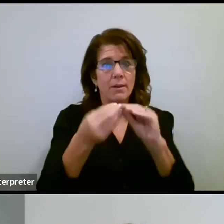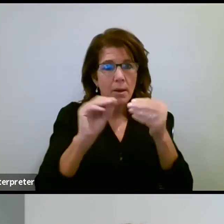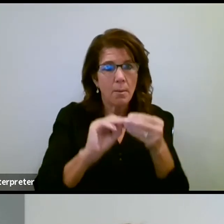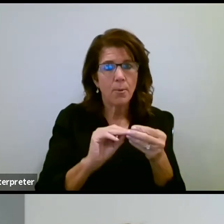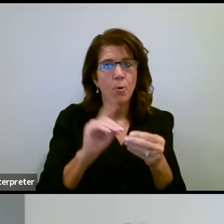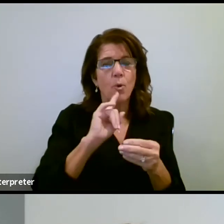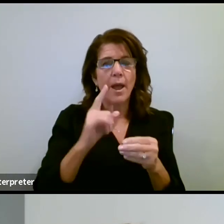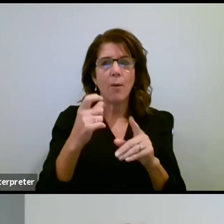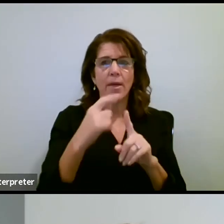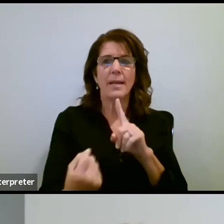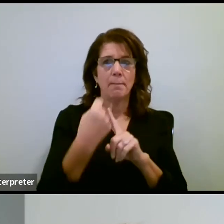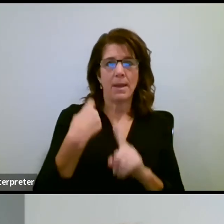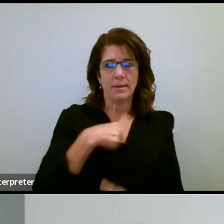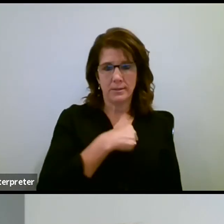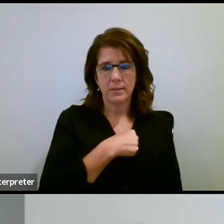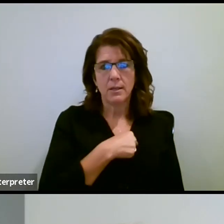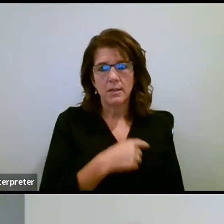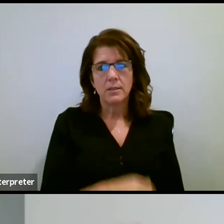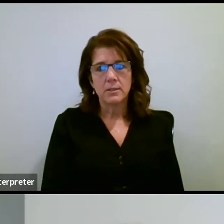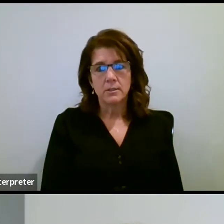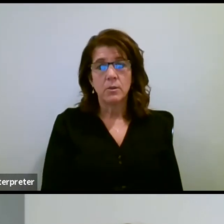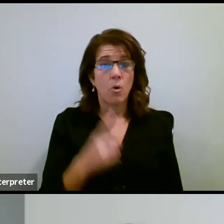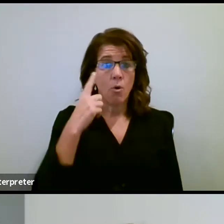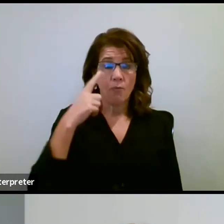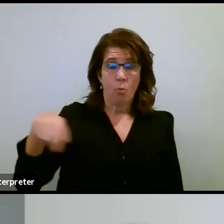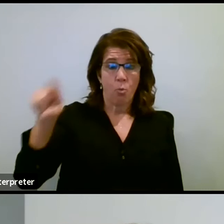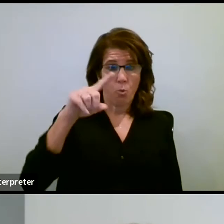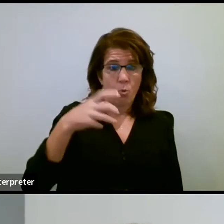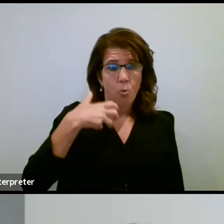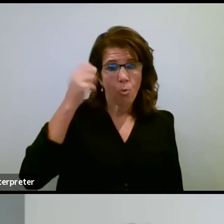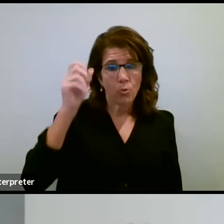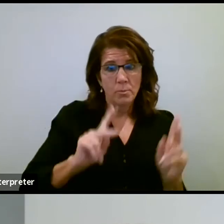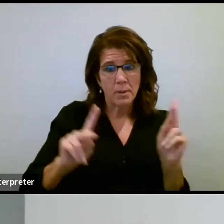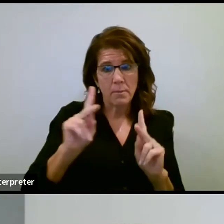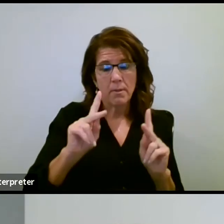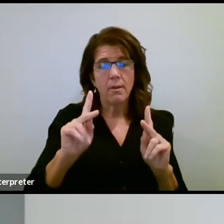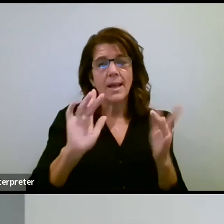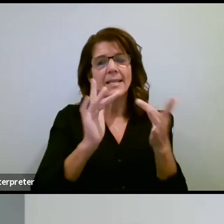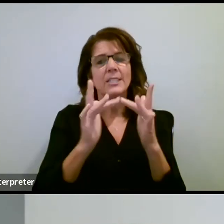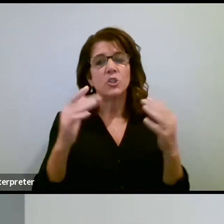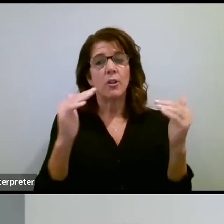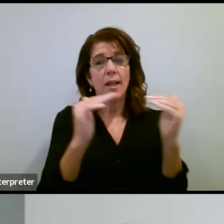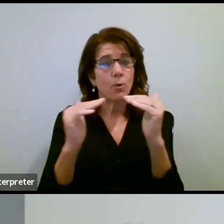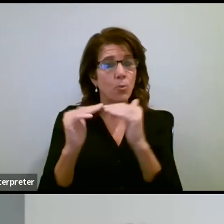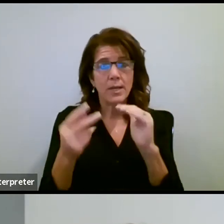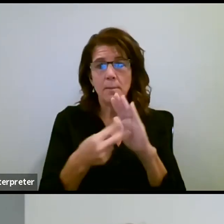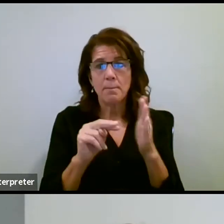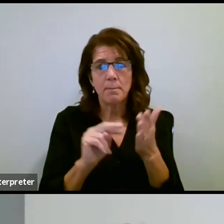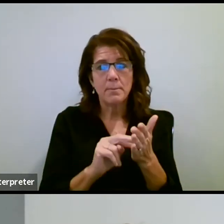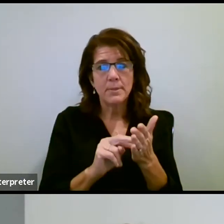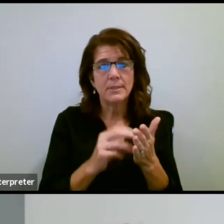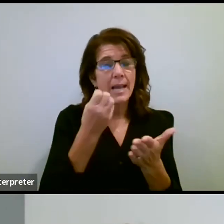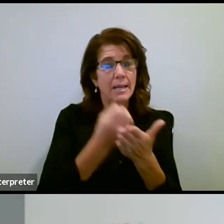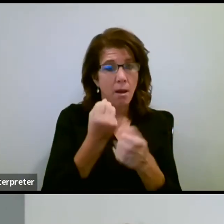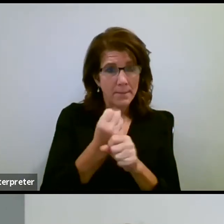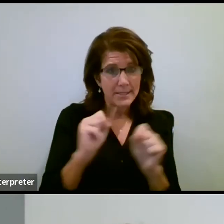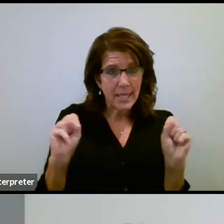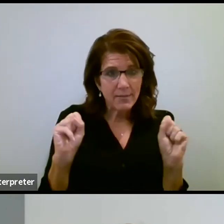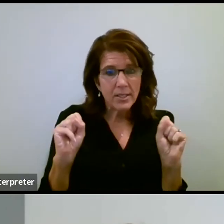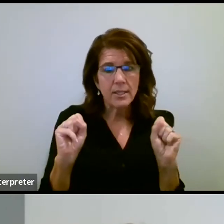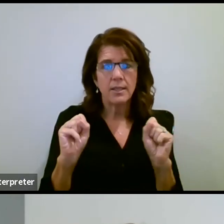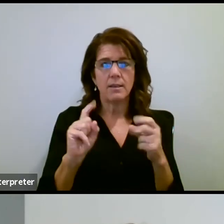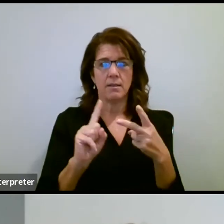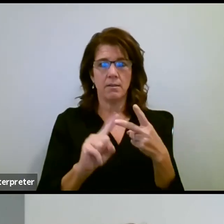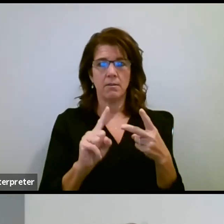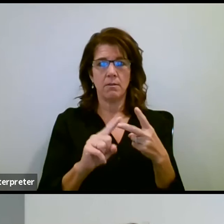for us. For older persons, digital equity is about economic safety. It's